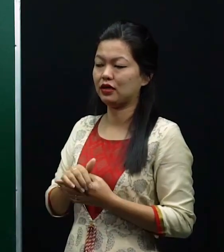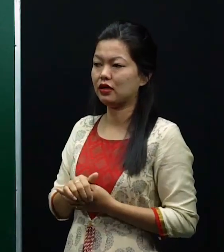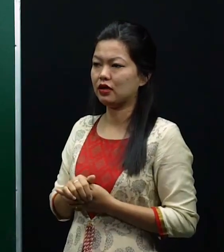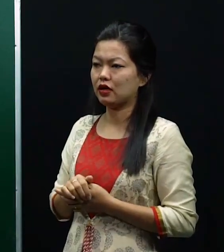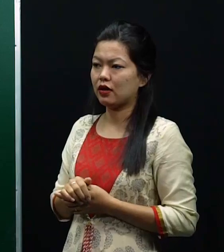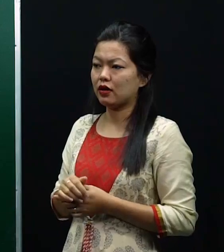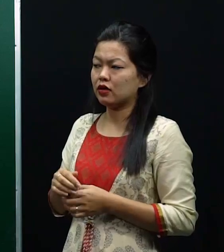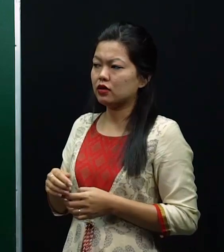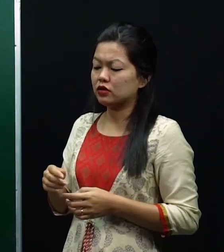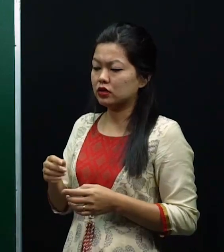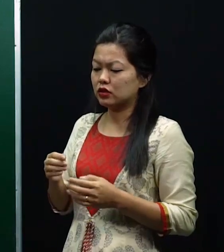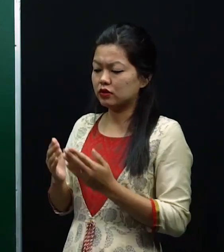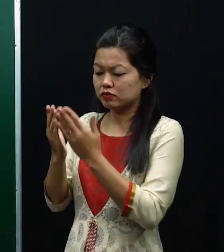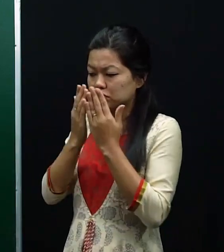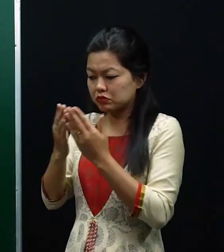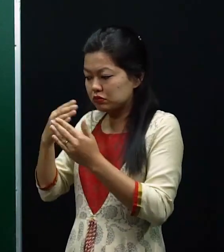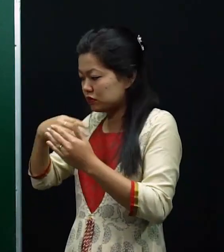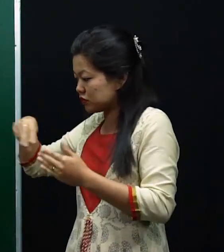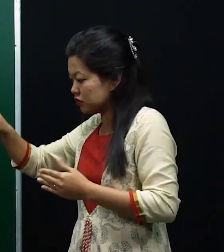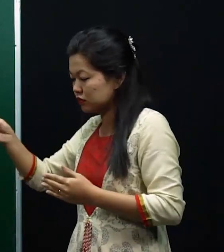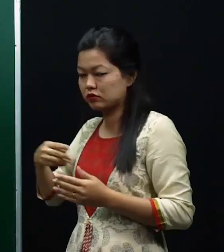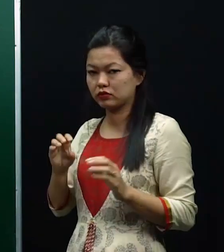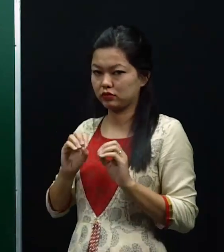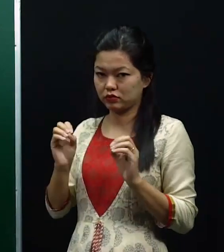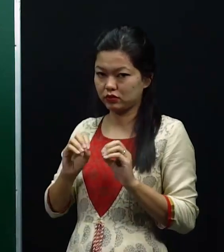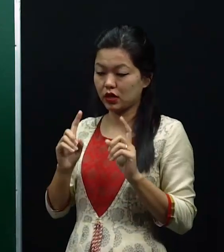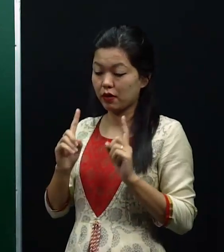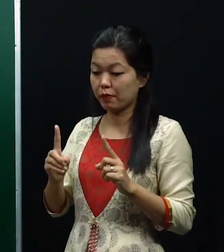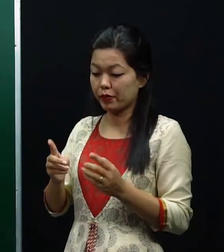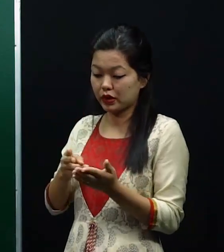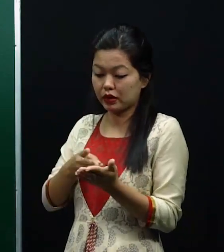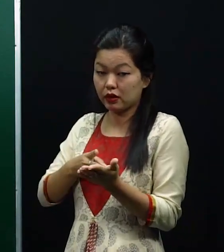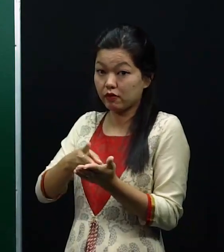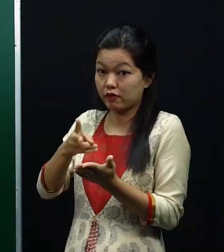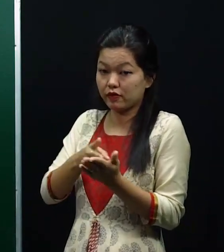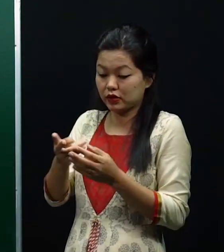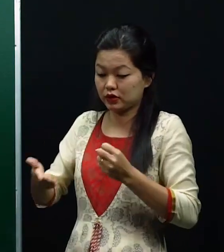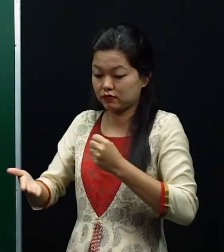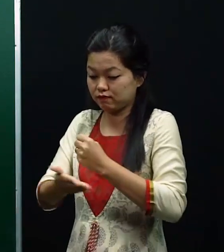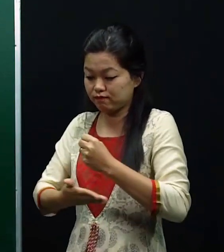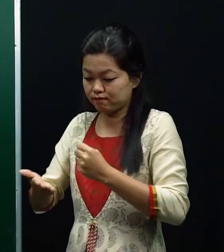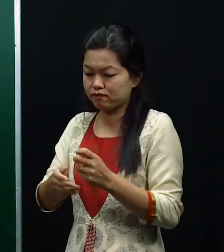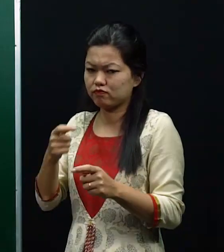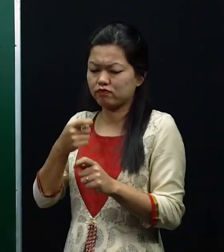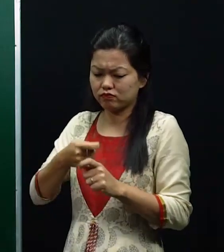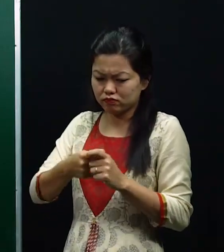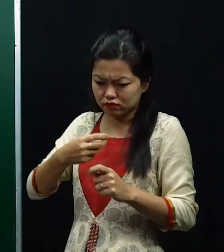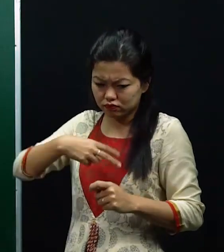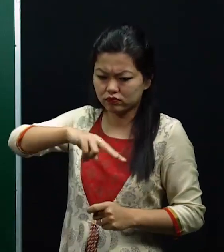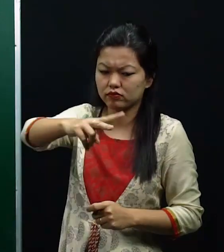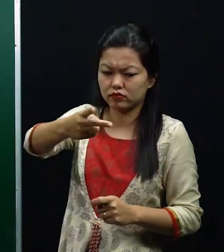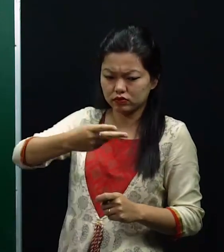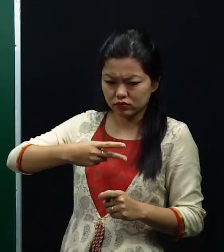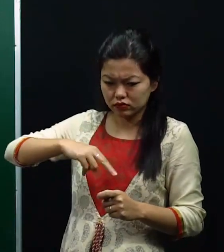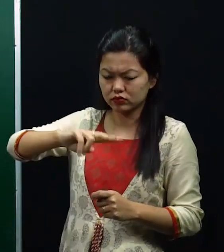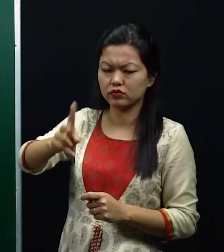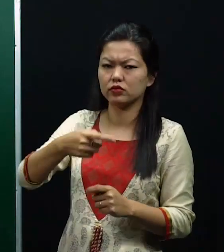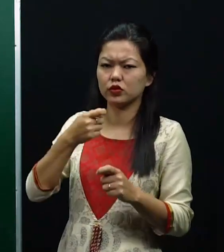just sit outside his house and look at the face that was on the rock, the great stone face, and